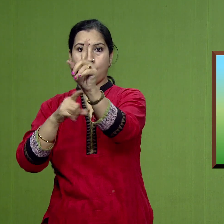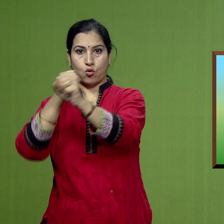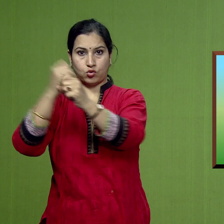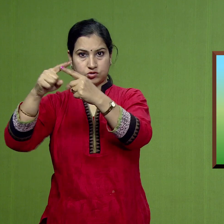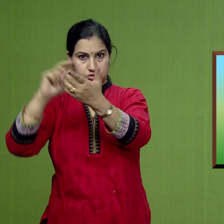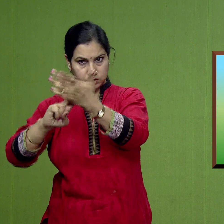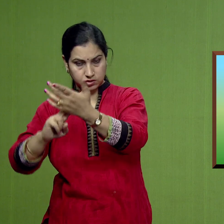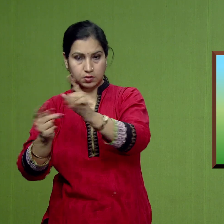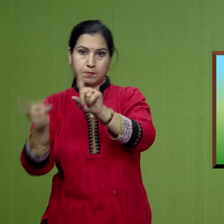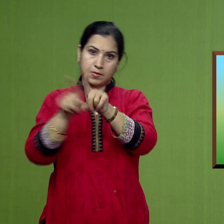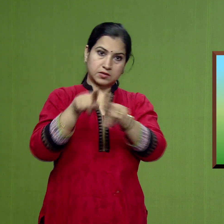air.